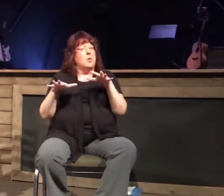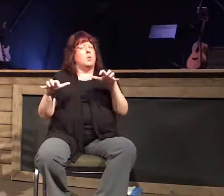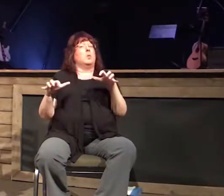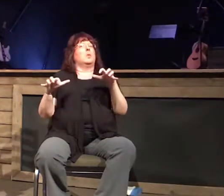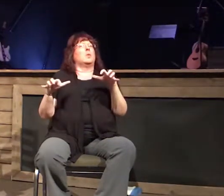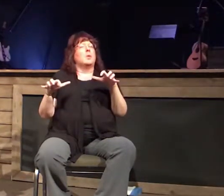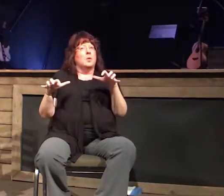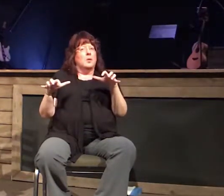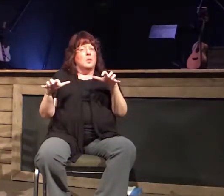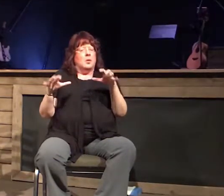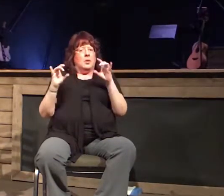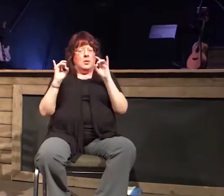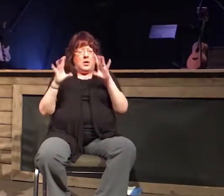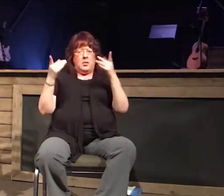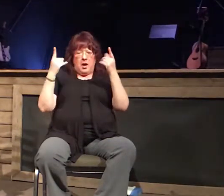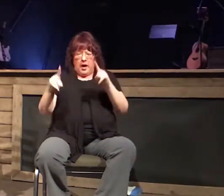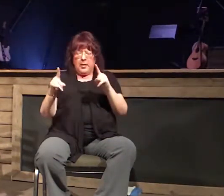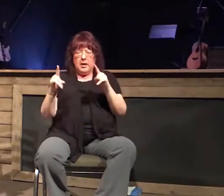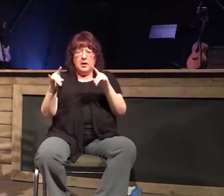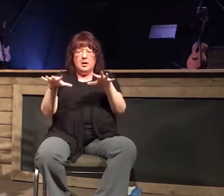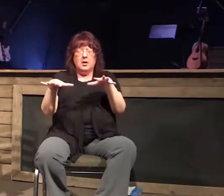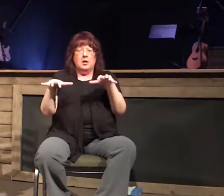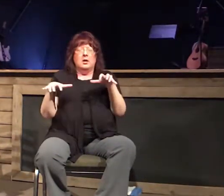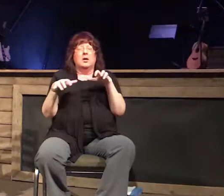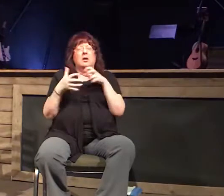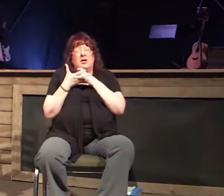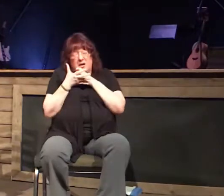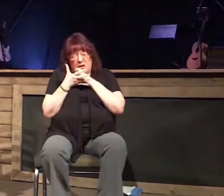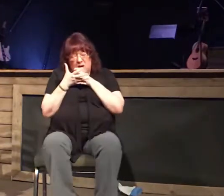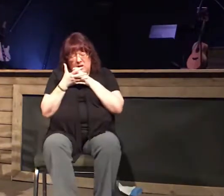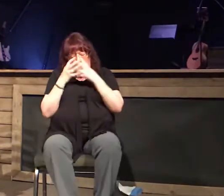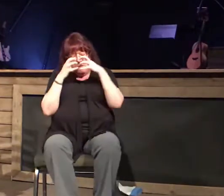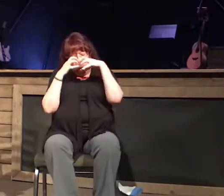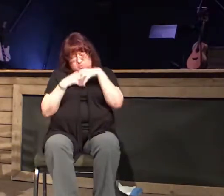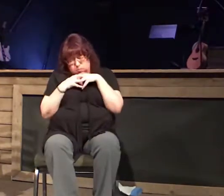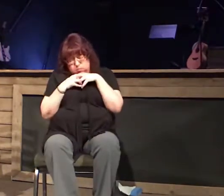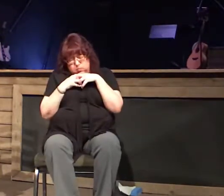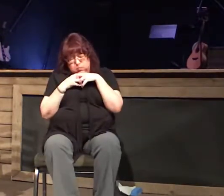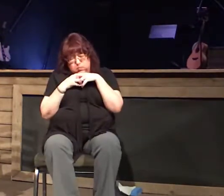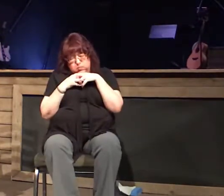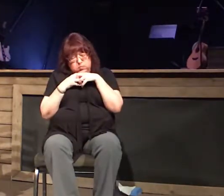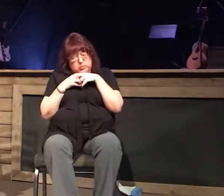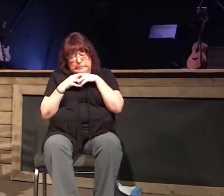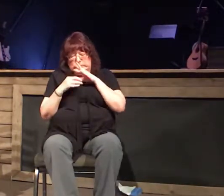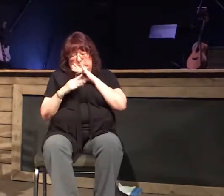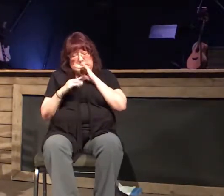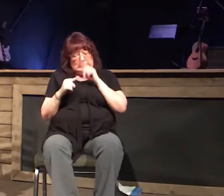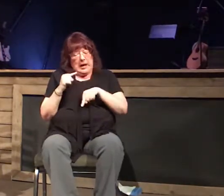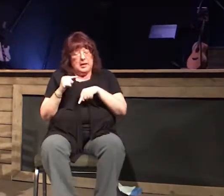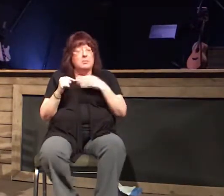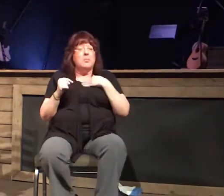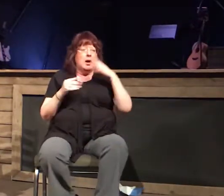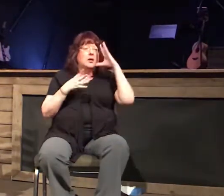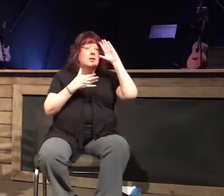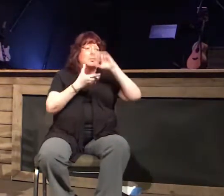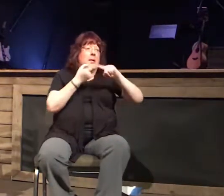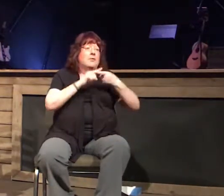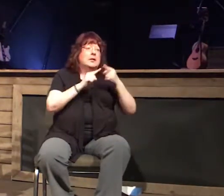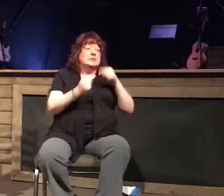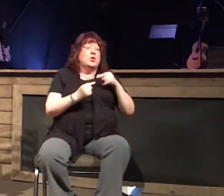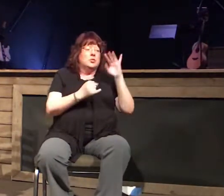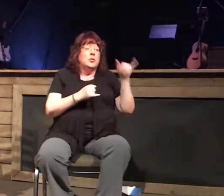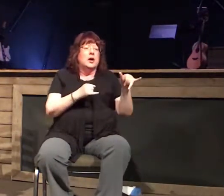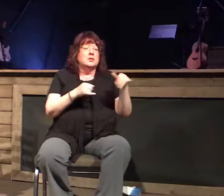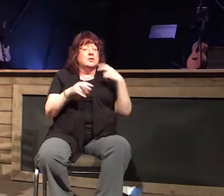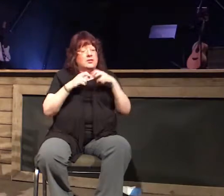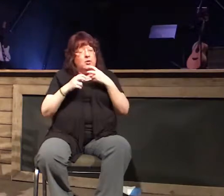freeze. When trauma strikes, they just go into the fetal position and they shut down. And get hard to talk to. I have a friend that wrestles with that.